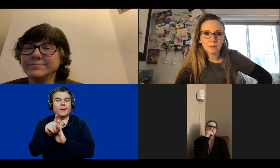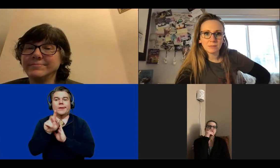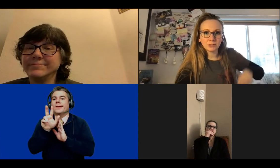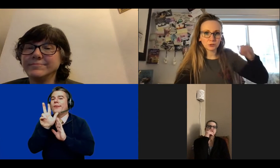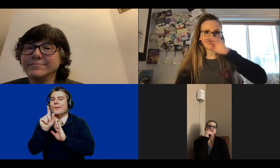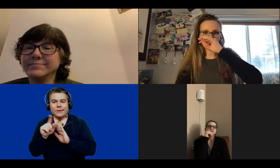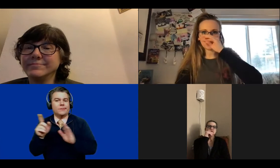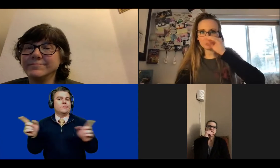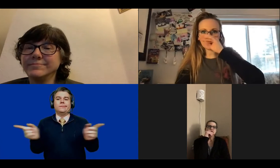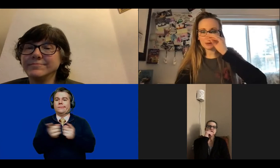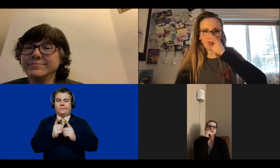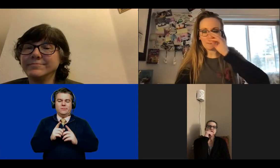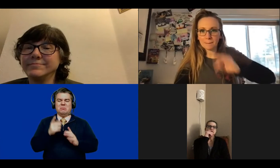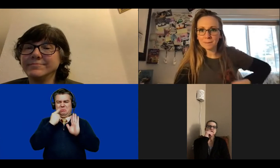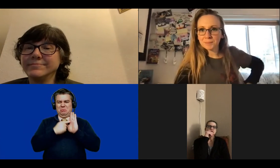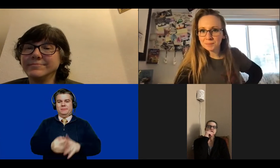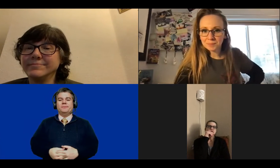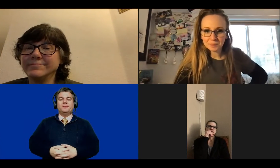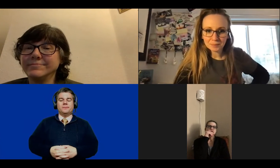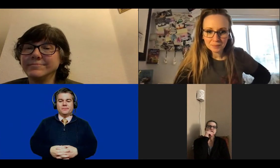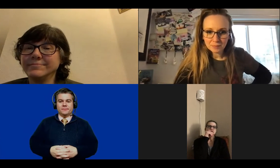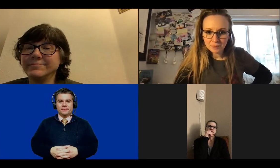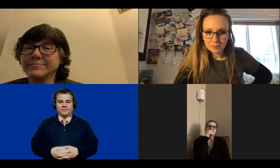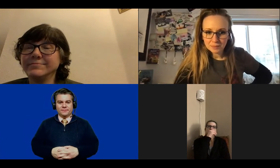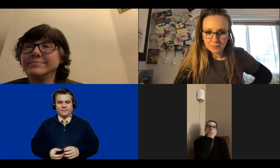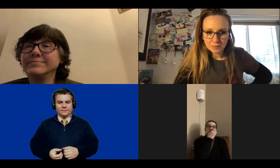so let me screen share with you now.